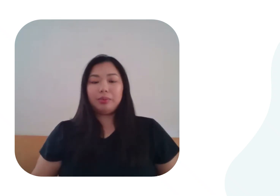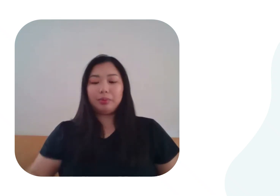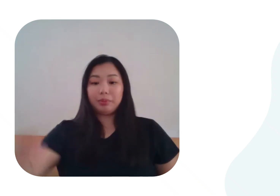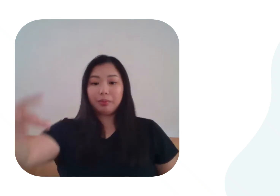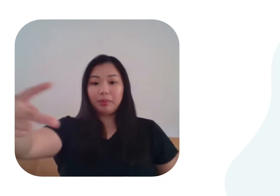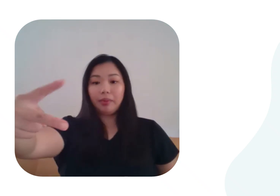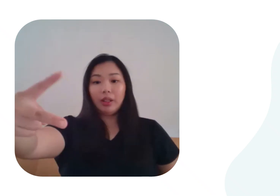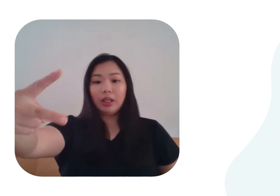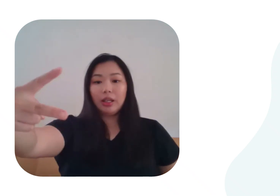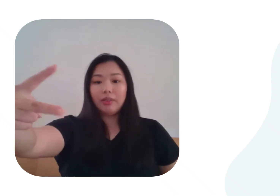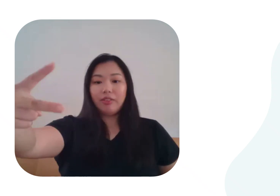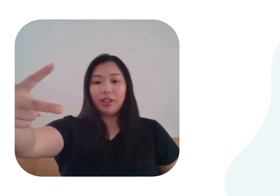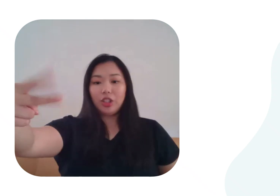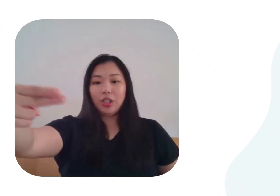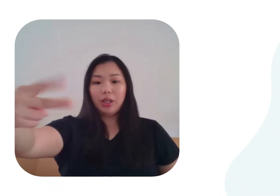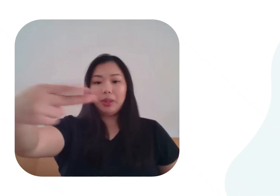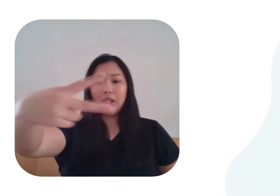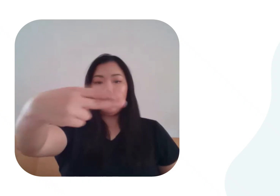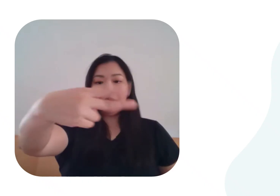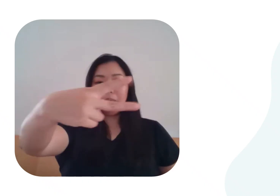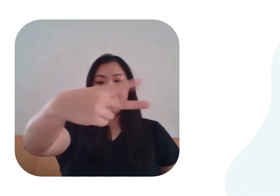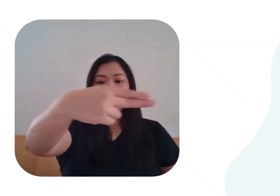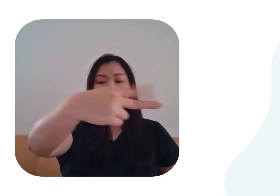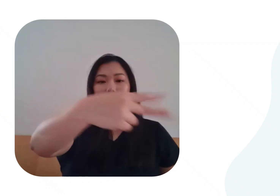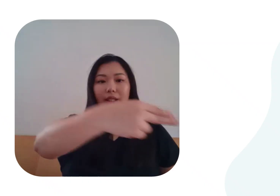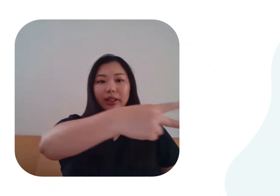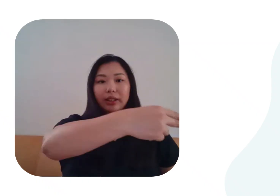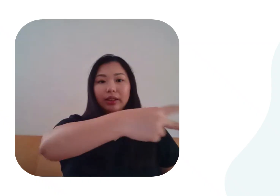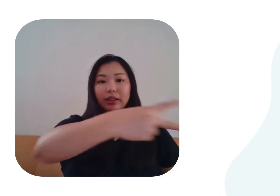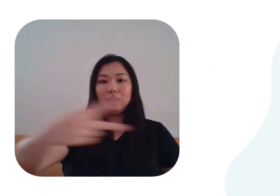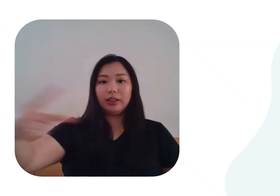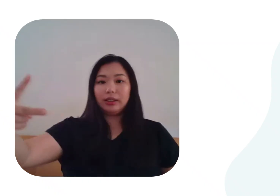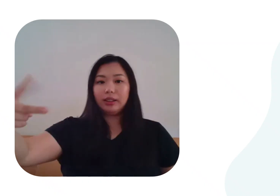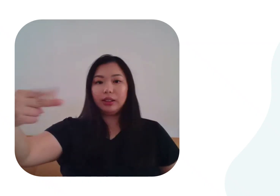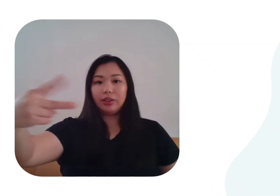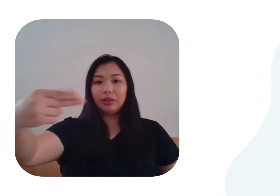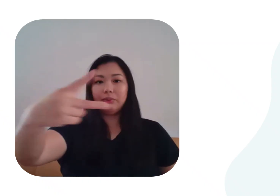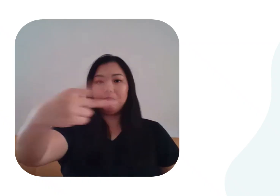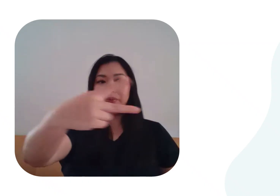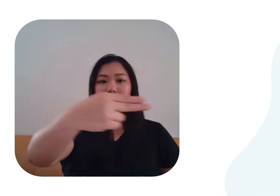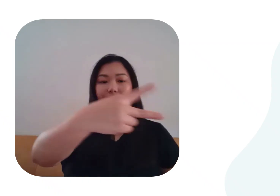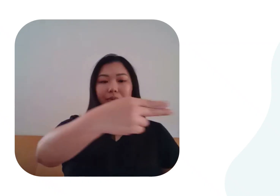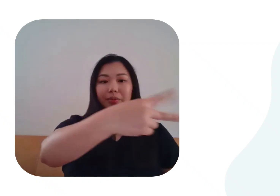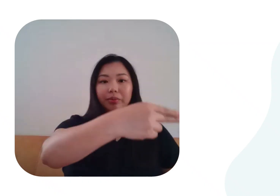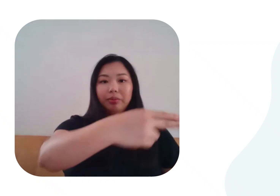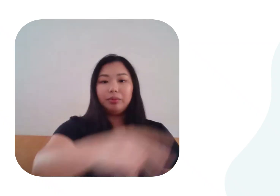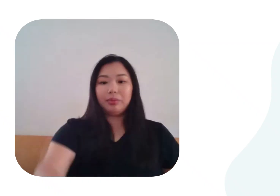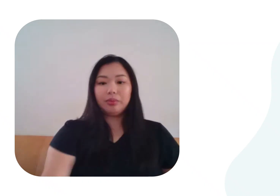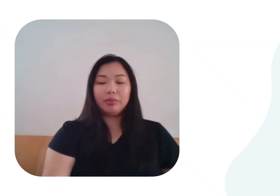Scissor, V shape, and pretend to cut. Scissor.